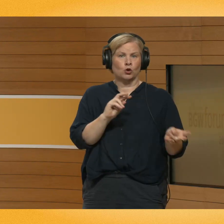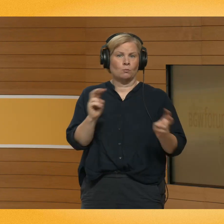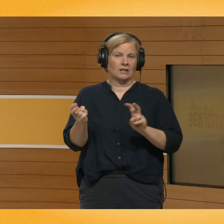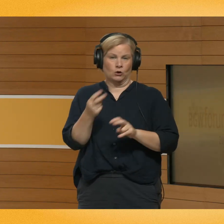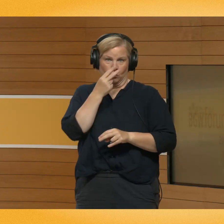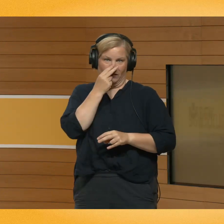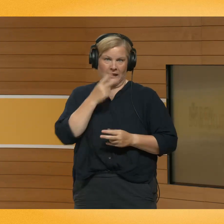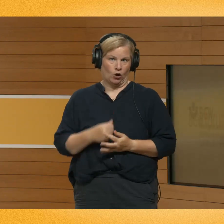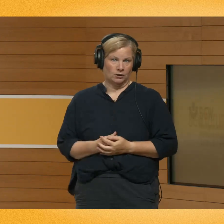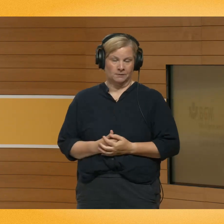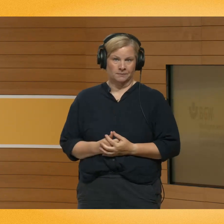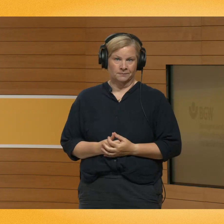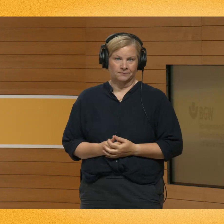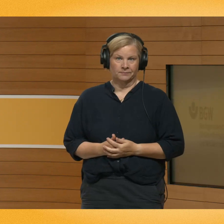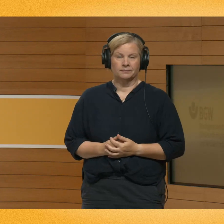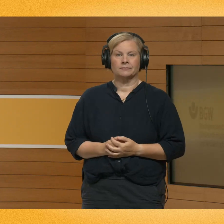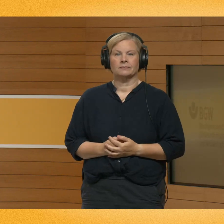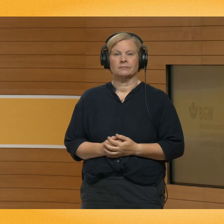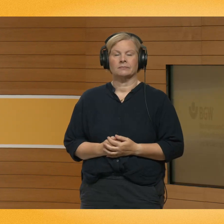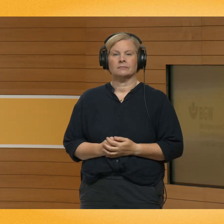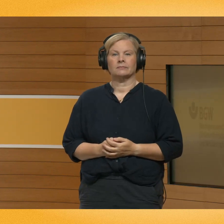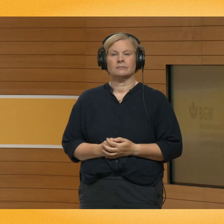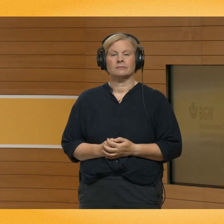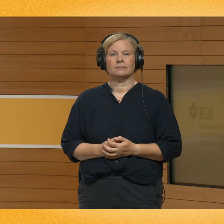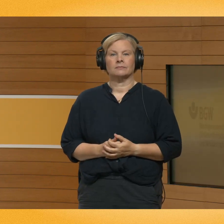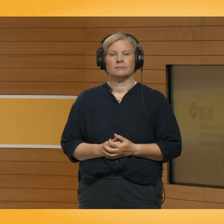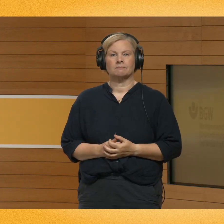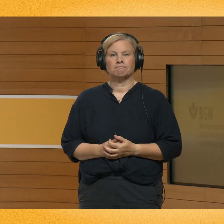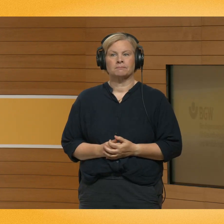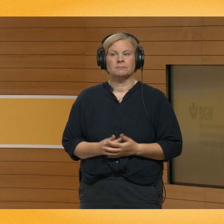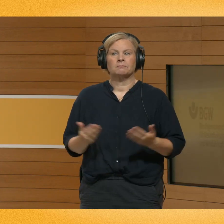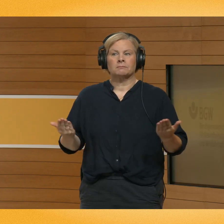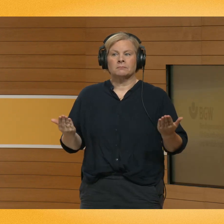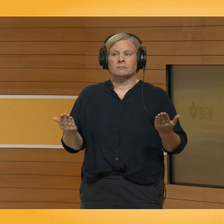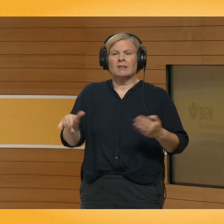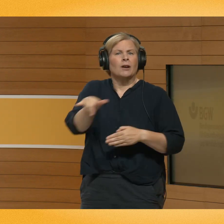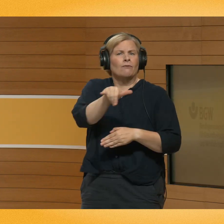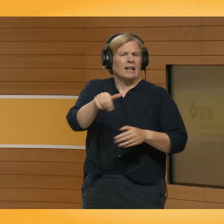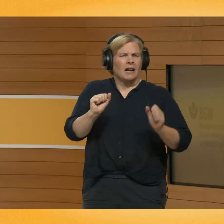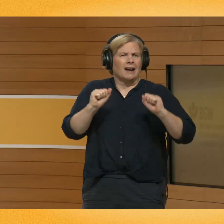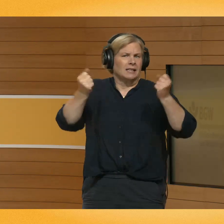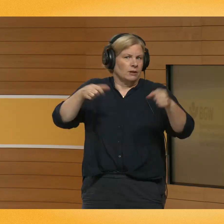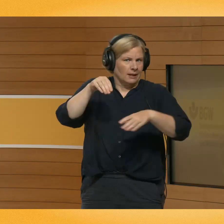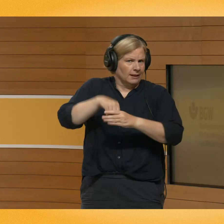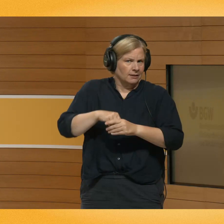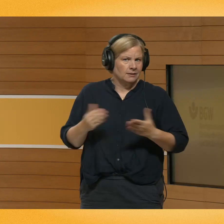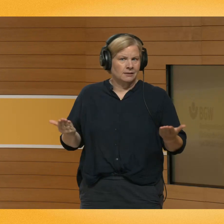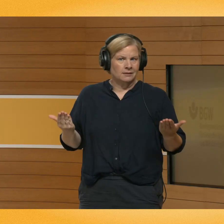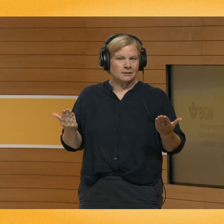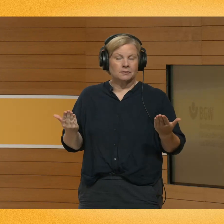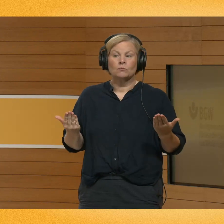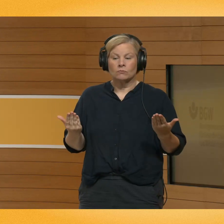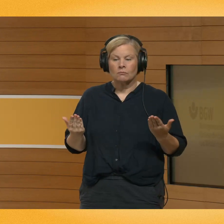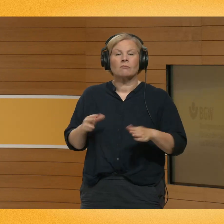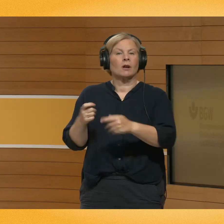involve? We already heard you're working with the magnet manual, which sets out some different things, etc. And